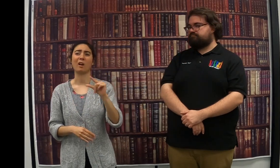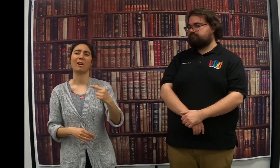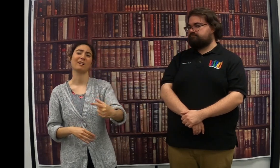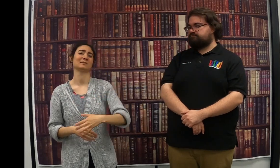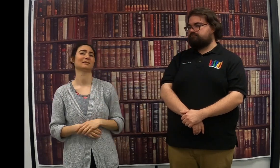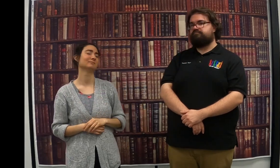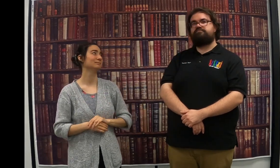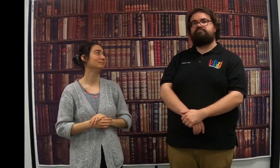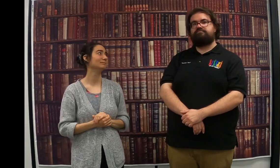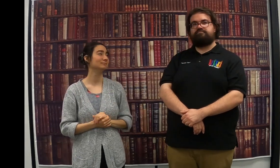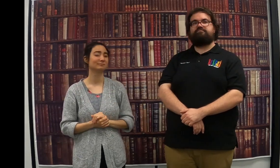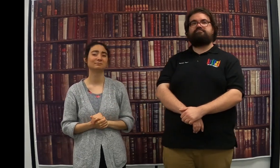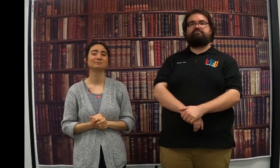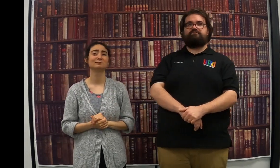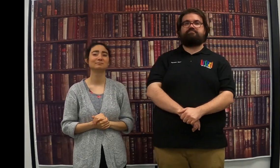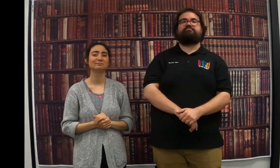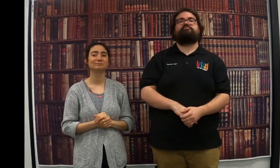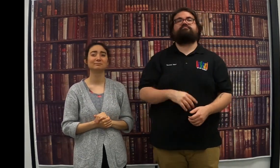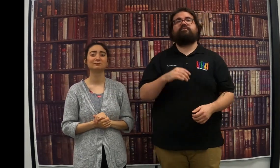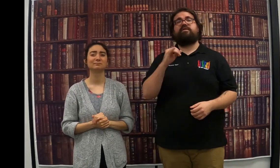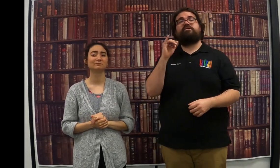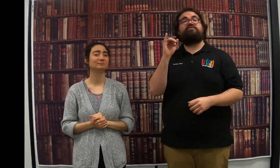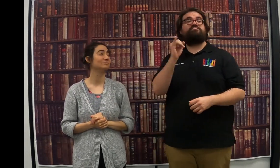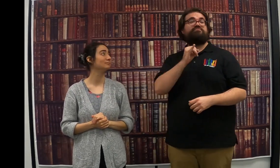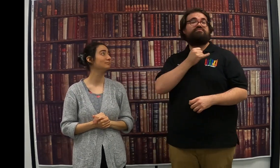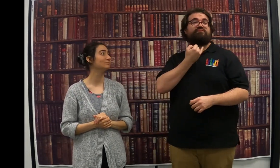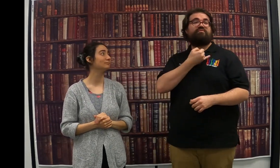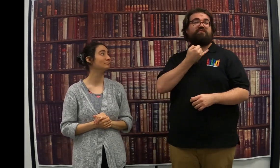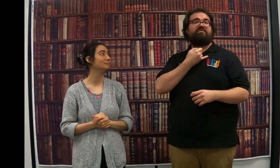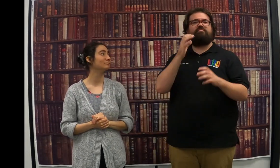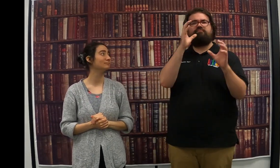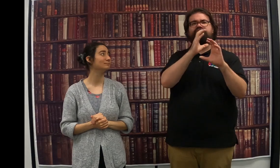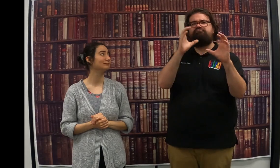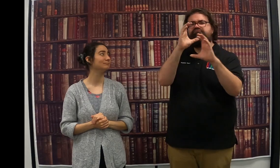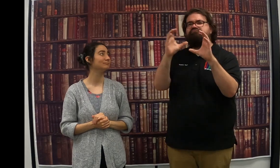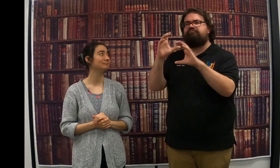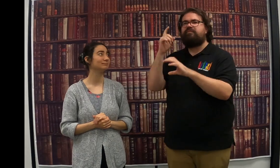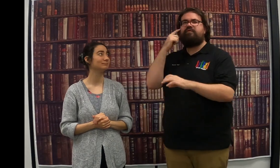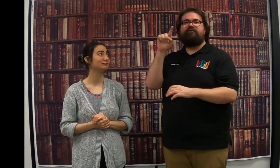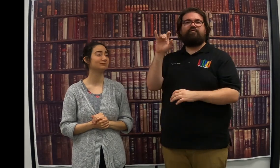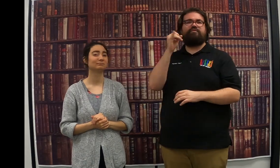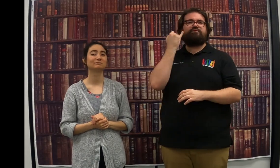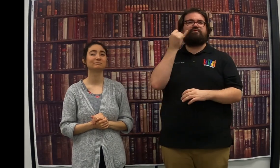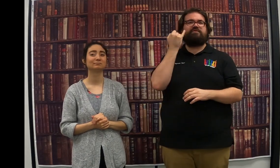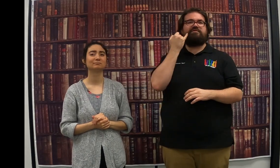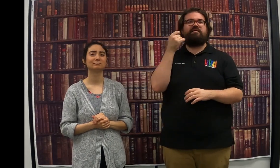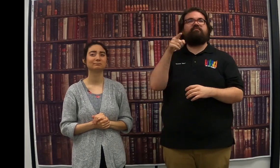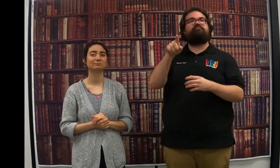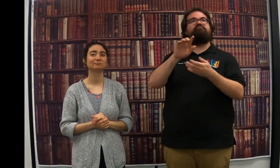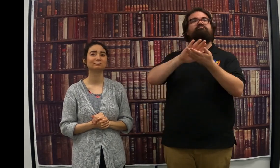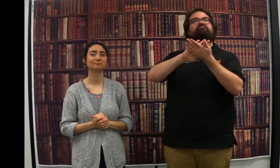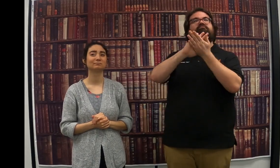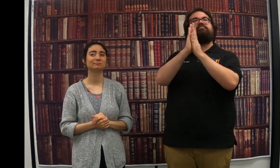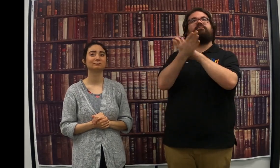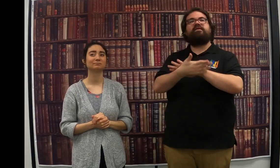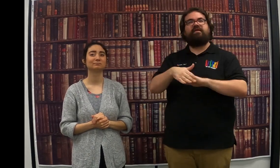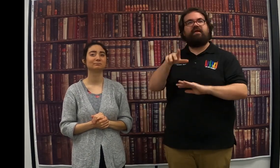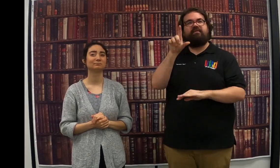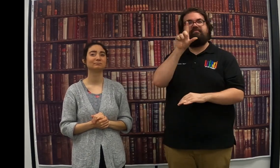sorrow, Joringel looked for Jorinda. she was changed into a nightingale